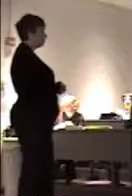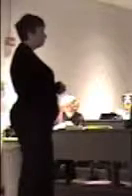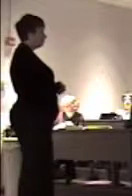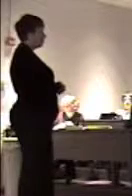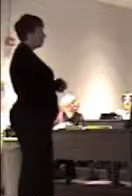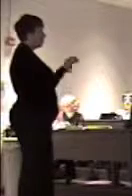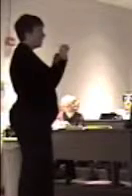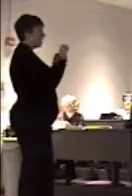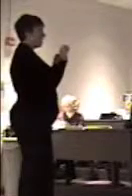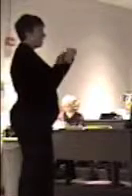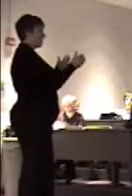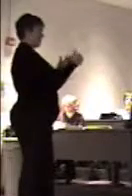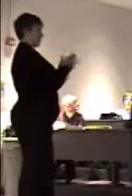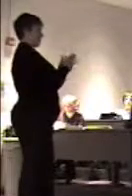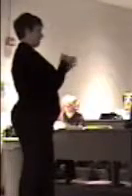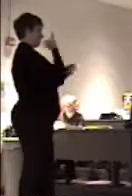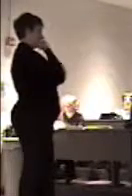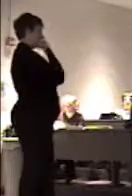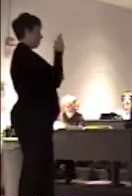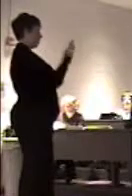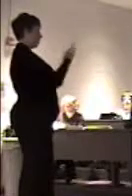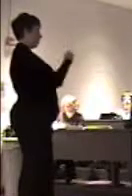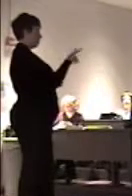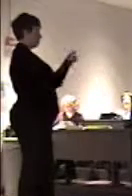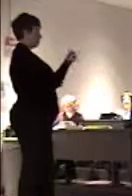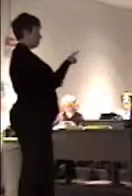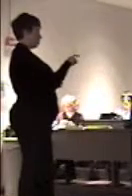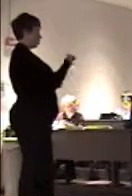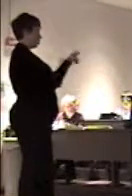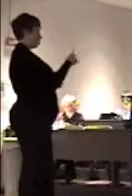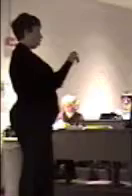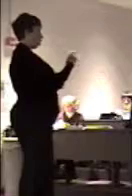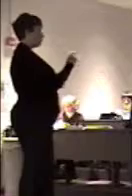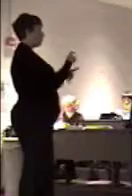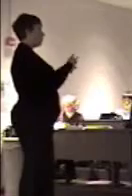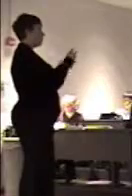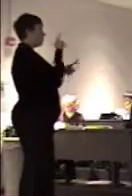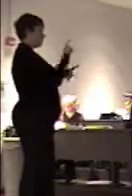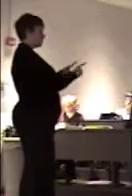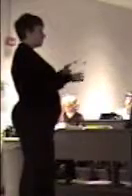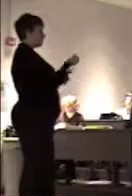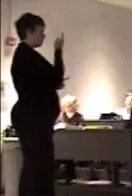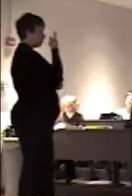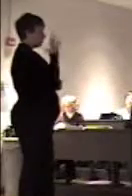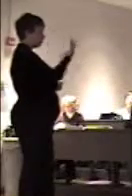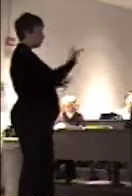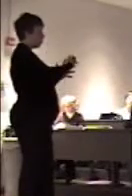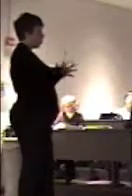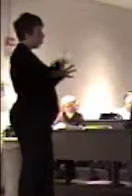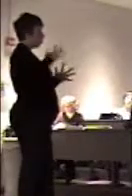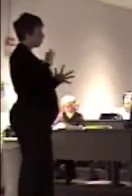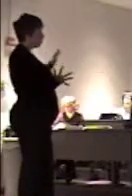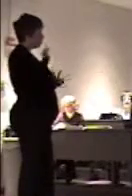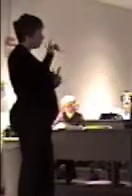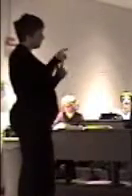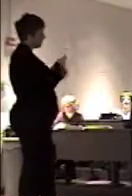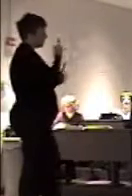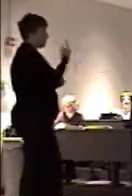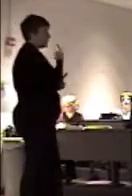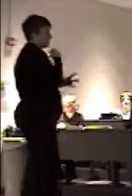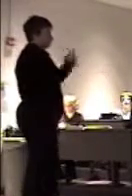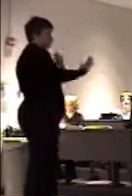It's nothing against modern martial arts. We just have to understand their origins. So when someone says, karate doesn't